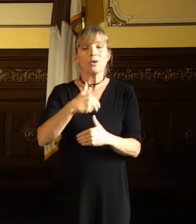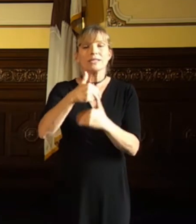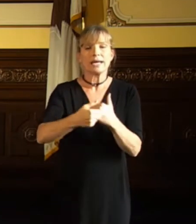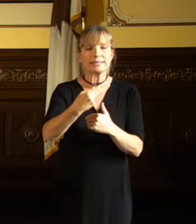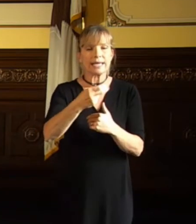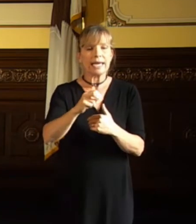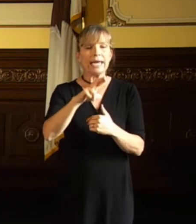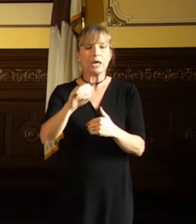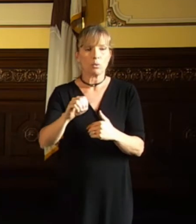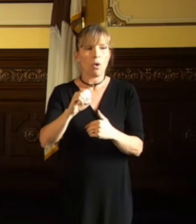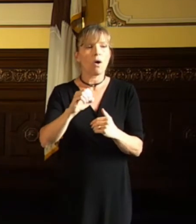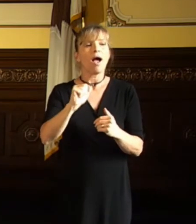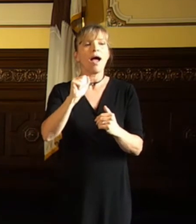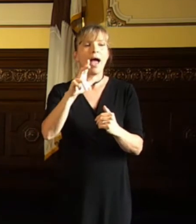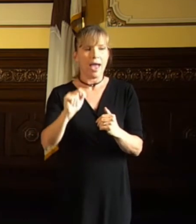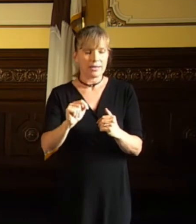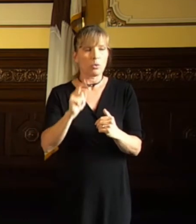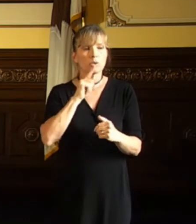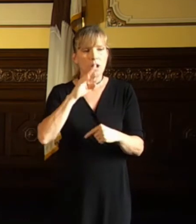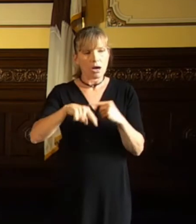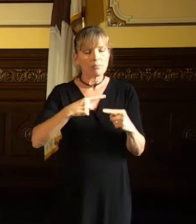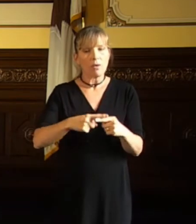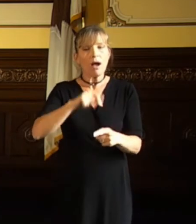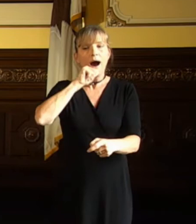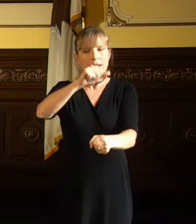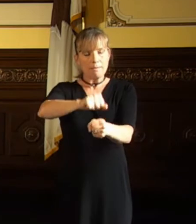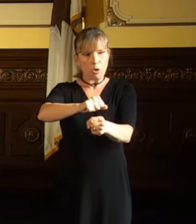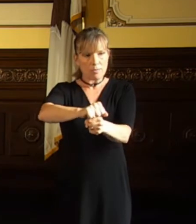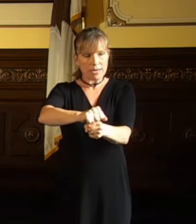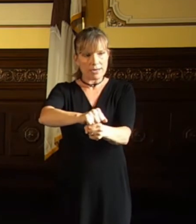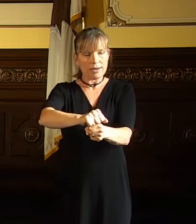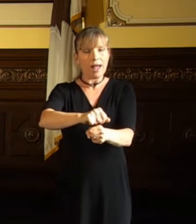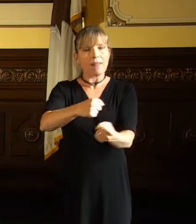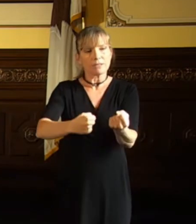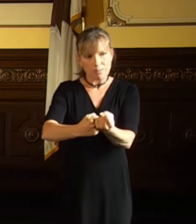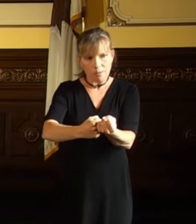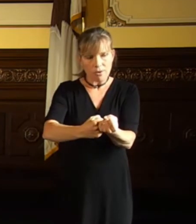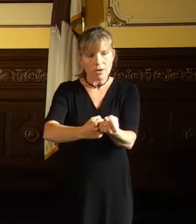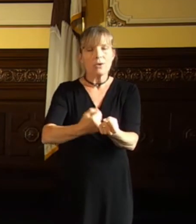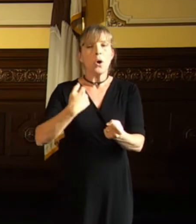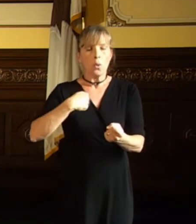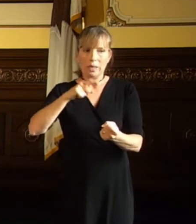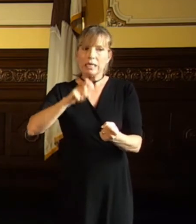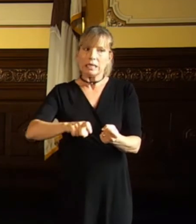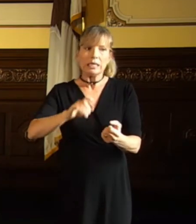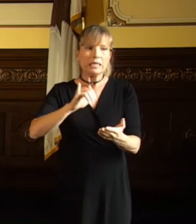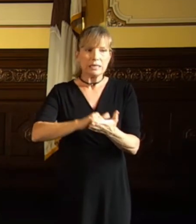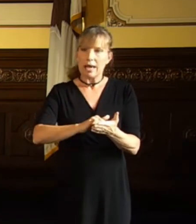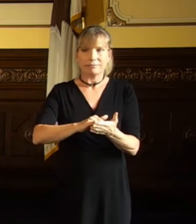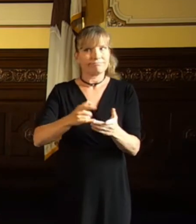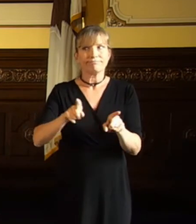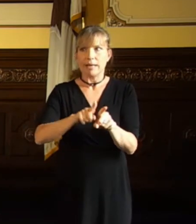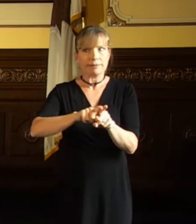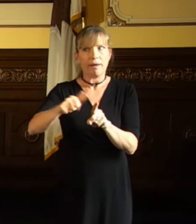Act, addresses, is unemployment support, and we're going to need that like every other